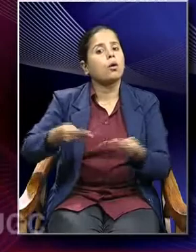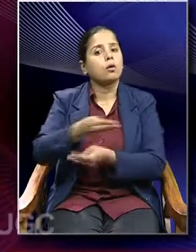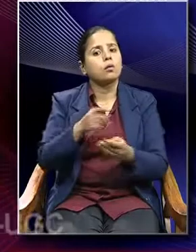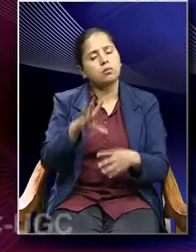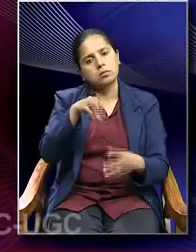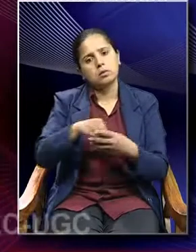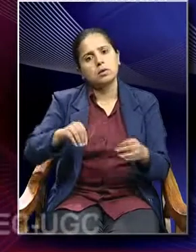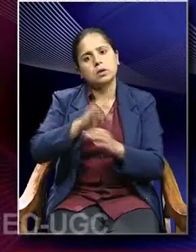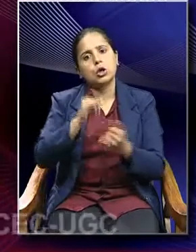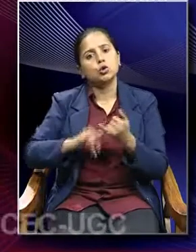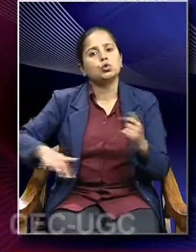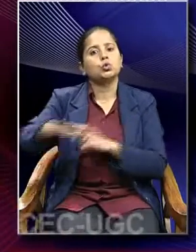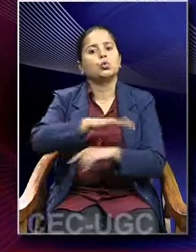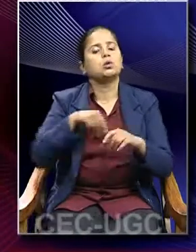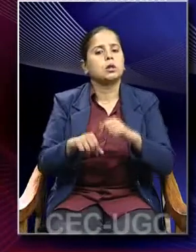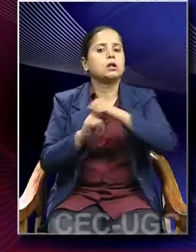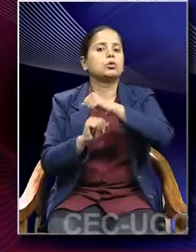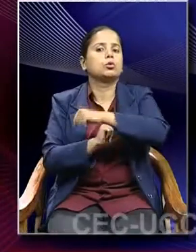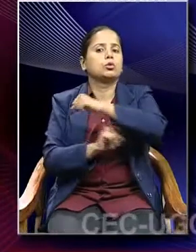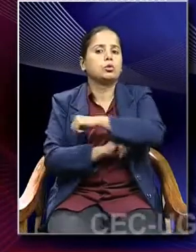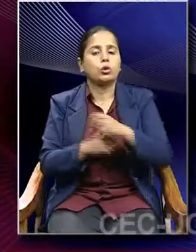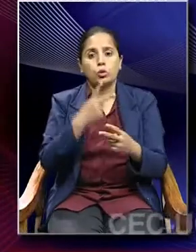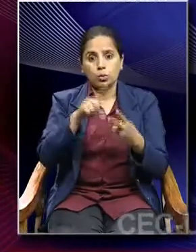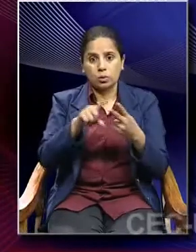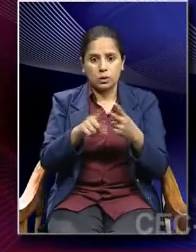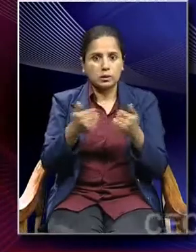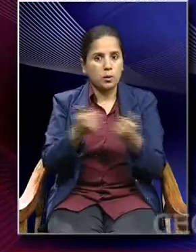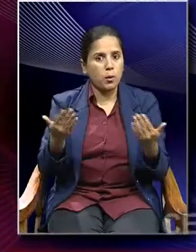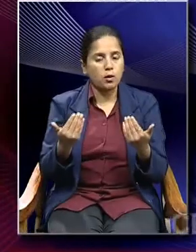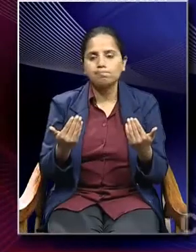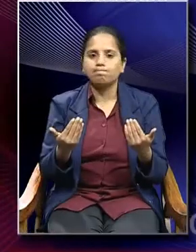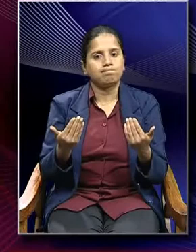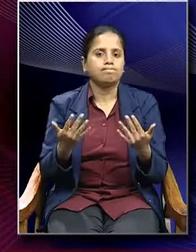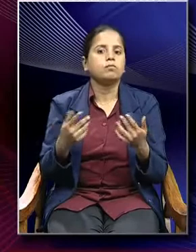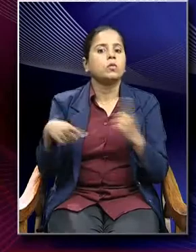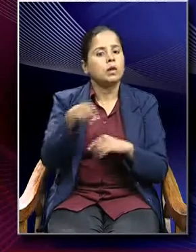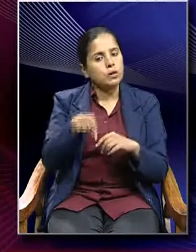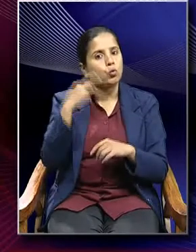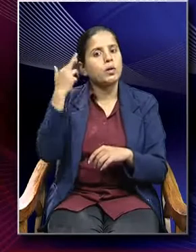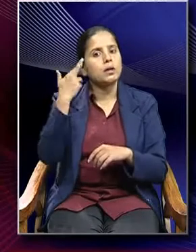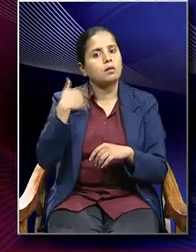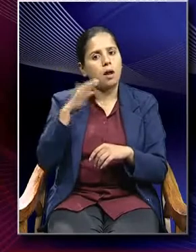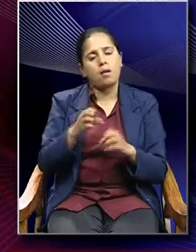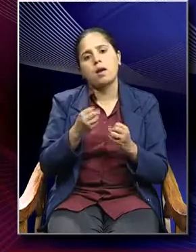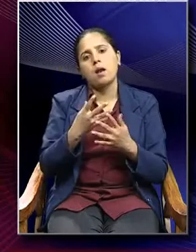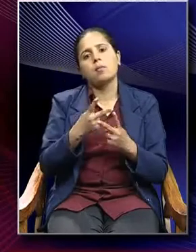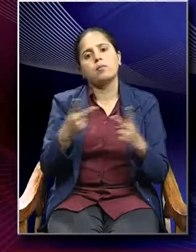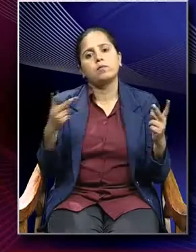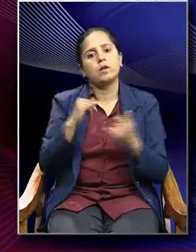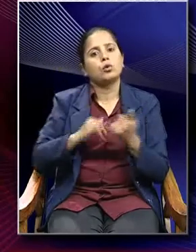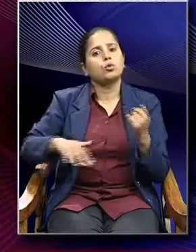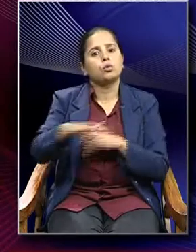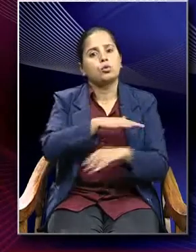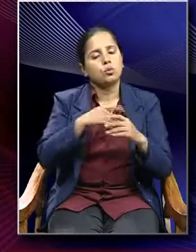embedded in the social structure. So the two cannot be separated. And therefore, we have a number of sociologists who studied